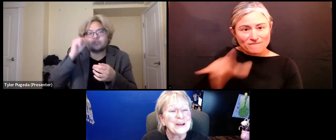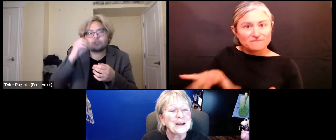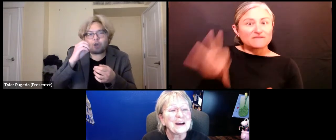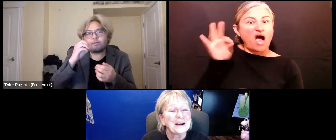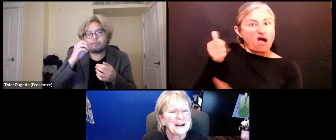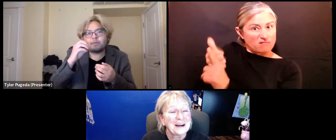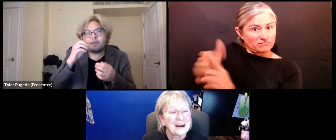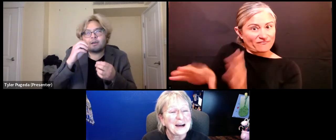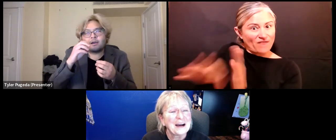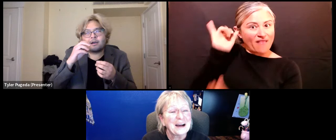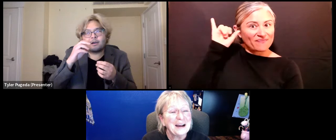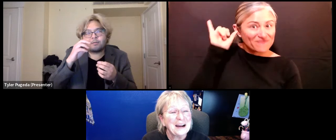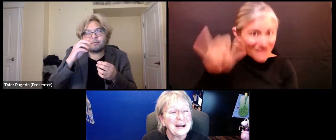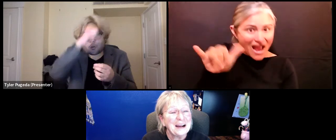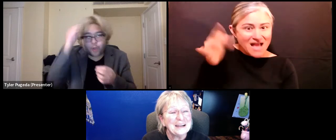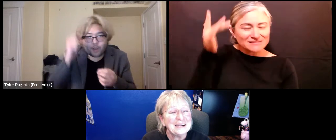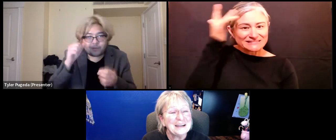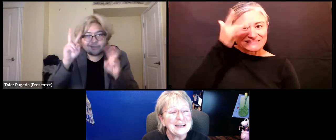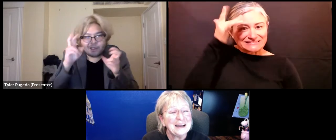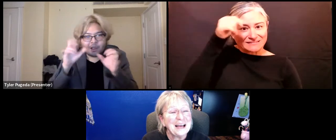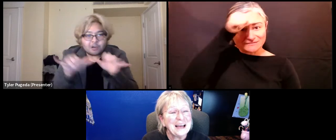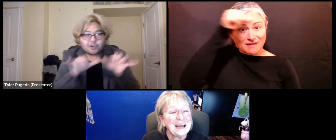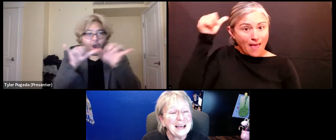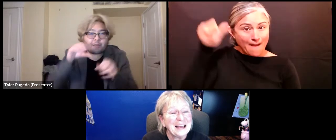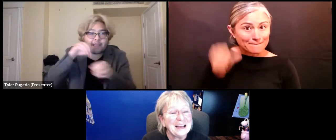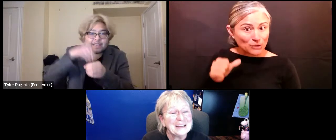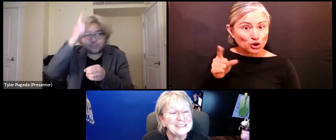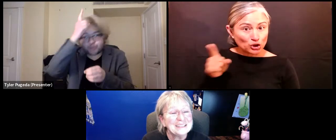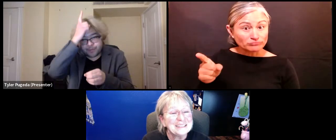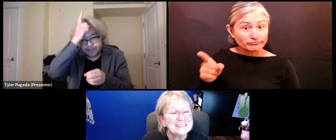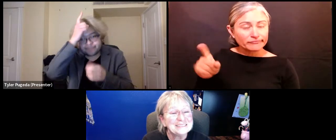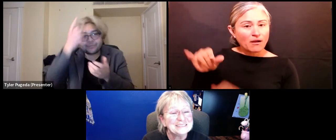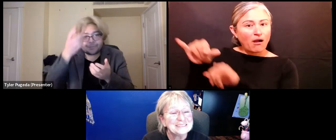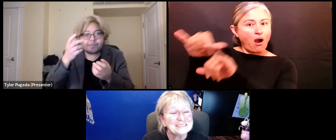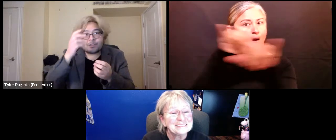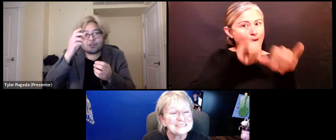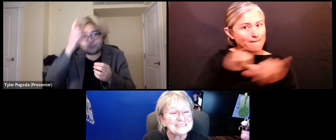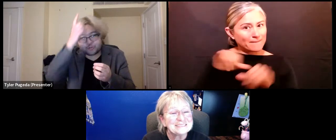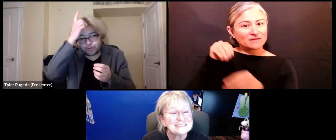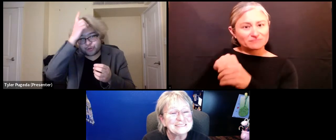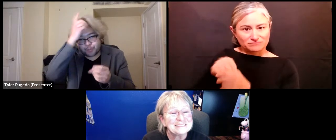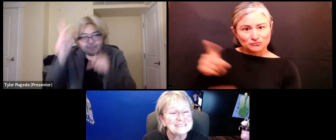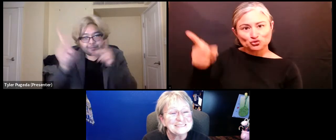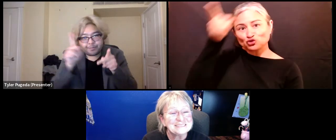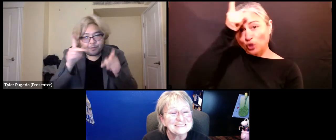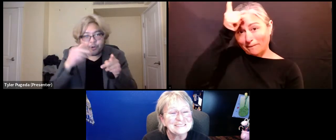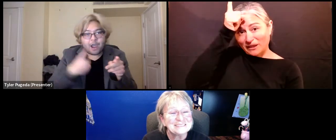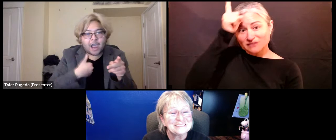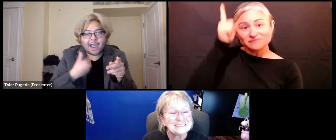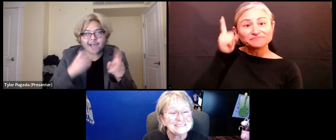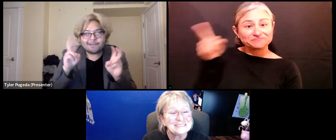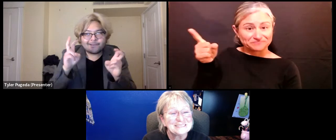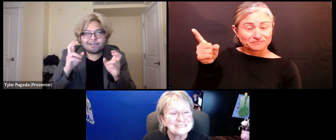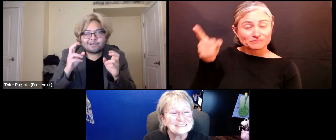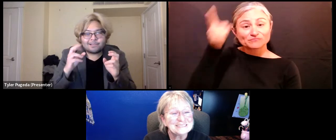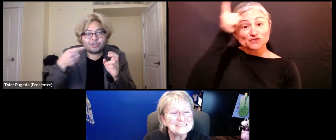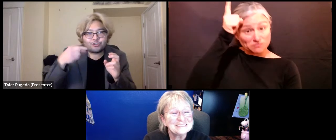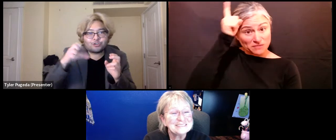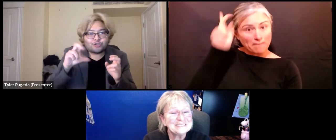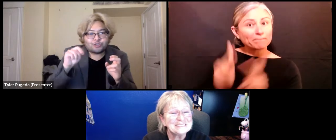was the one who found the disease. And he, and it's really common in Germany. A